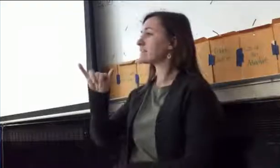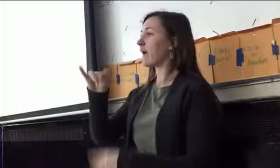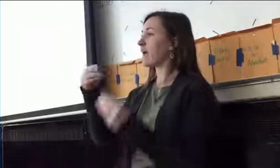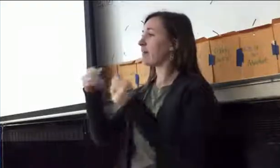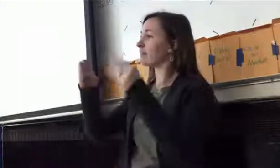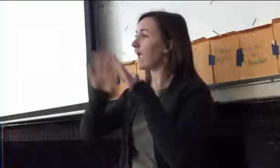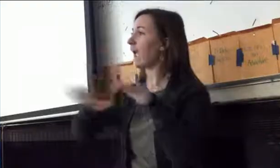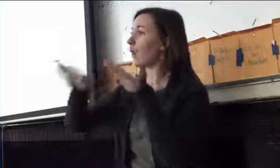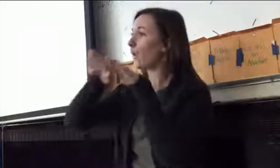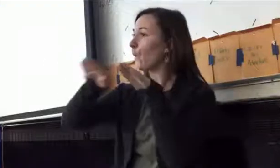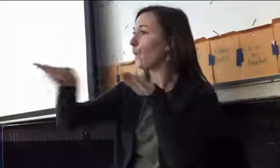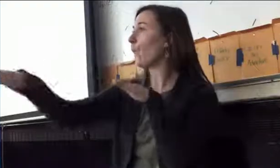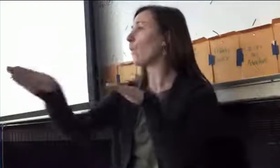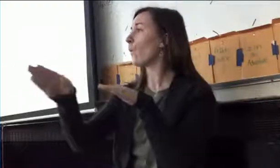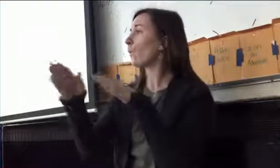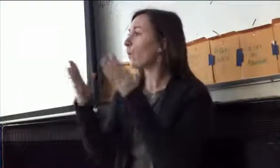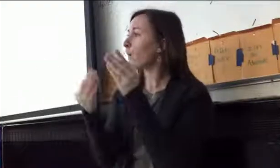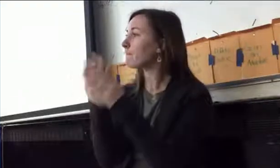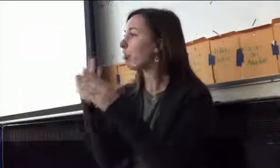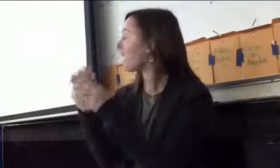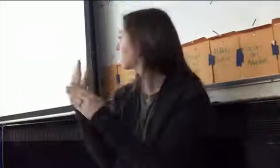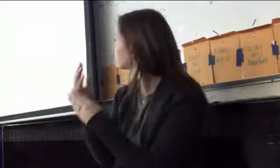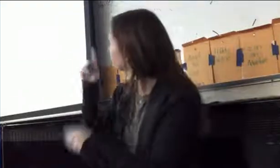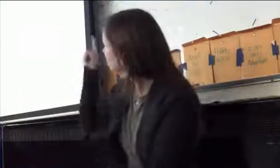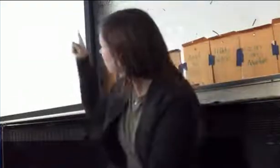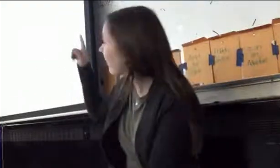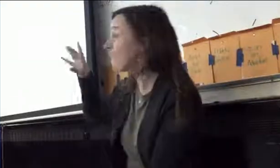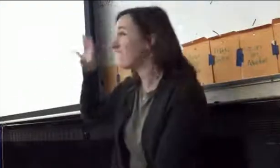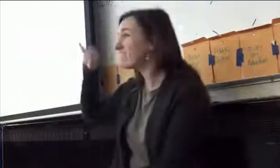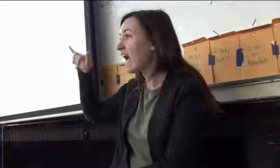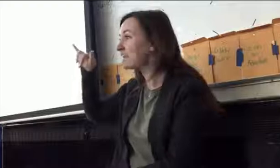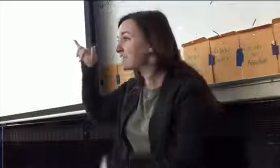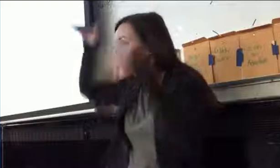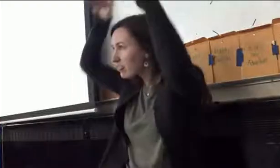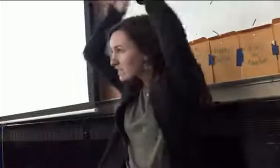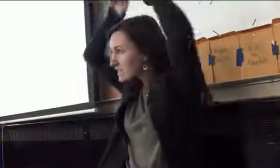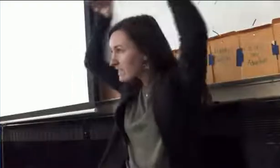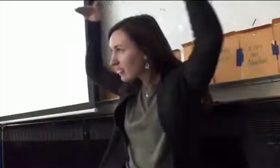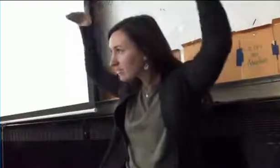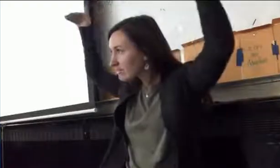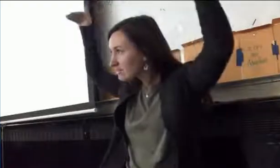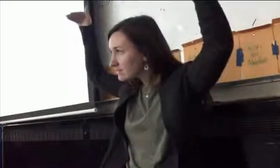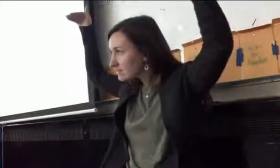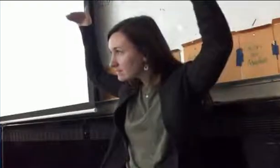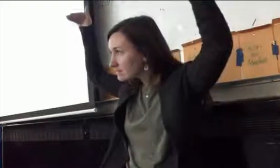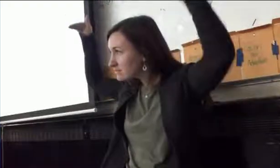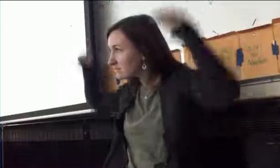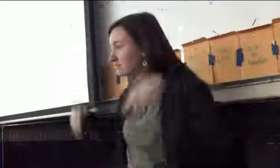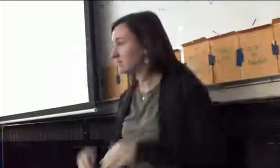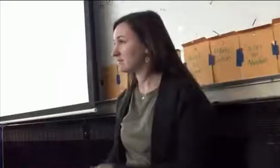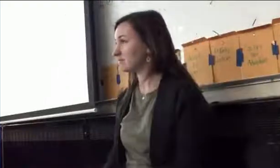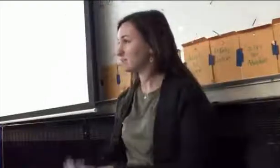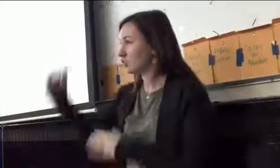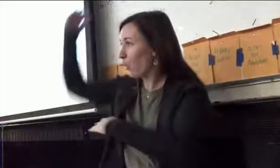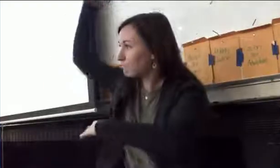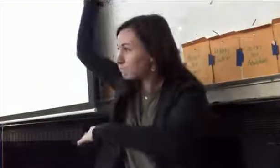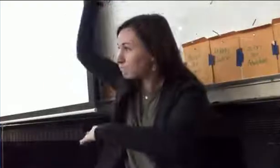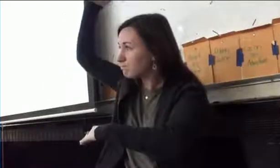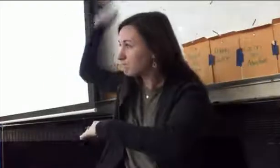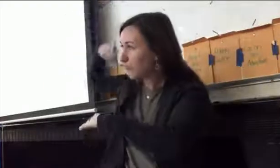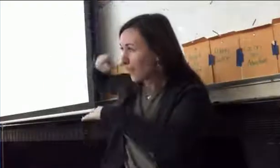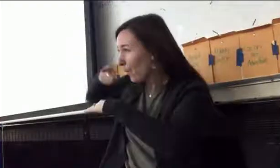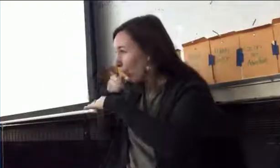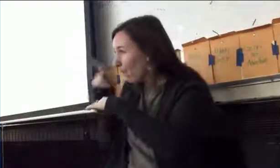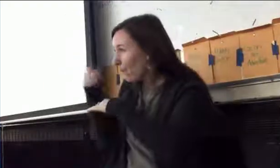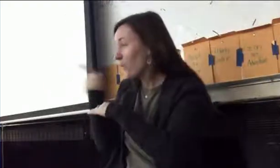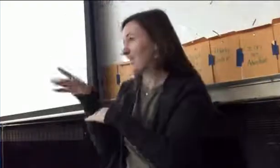possibly plants or something like that. This is the ceiling, which means that this right here above his head, that is your ceiling. Okay? I know, it's a little